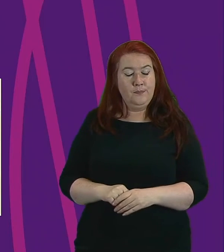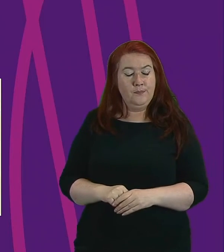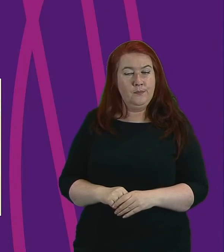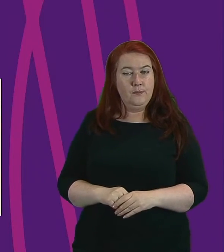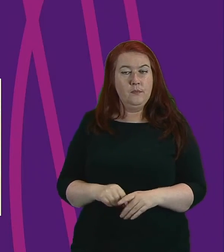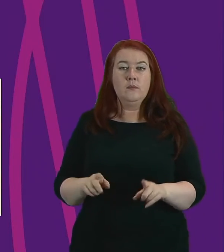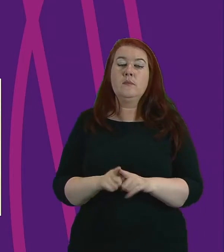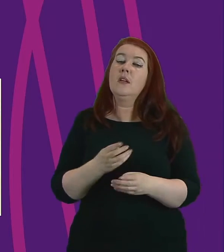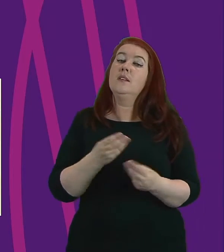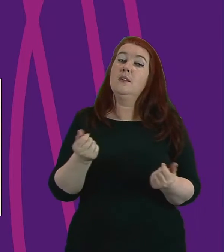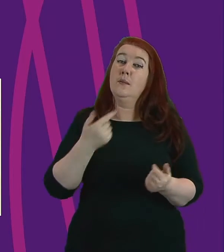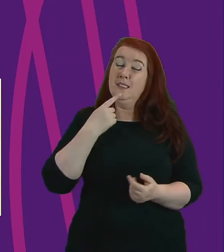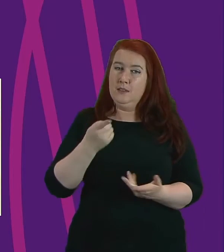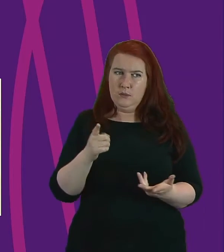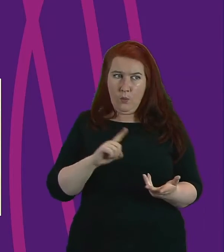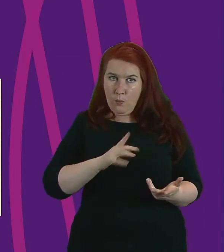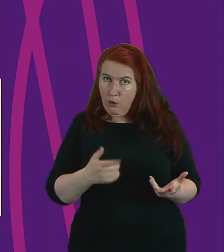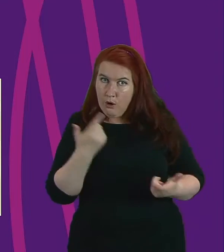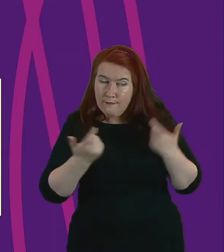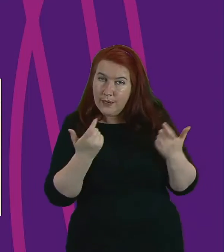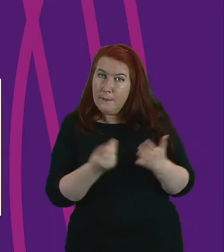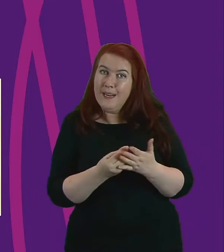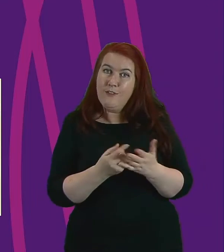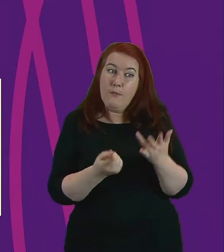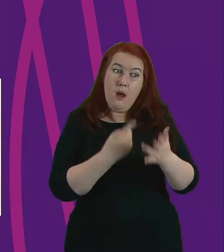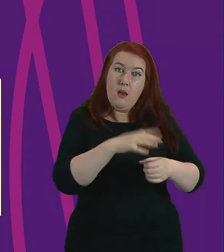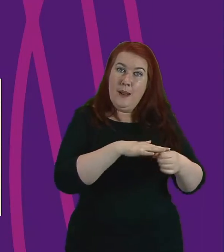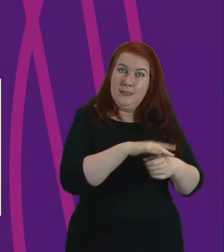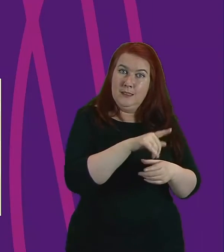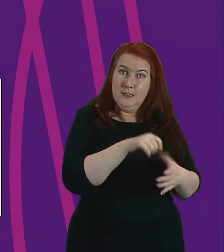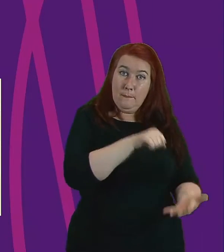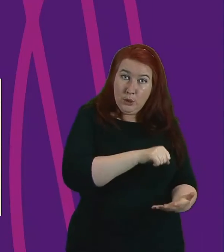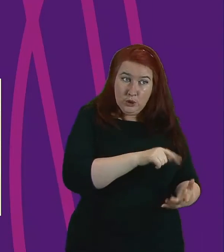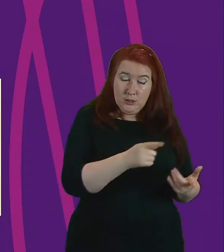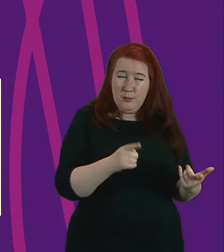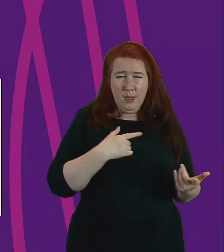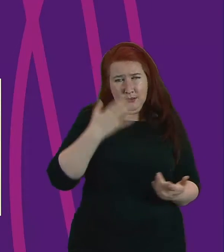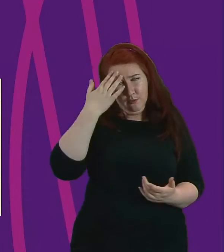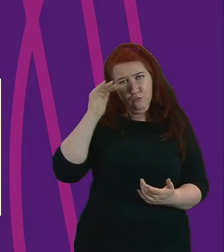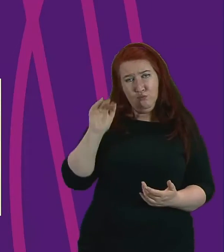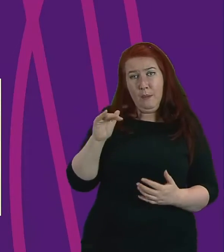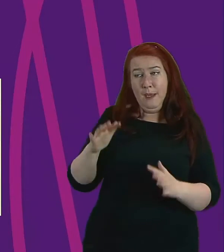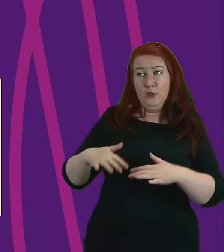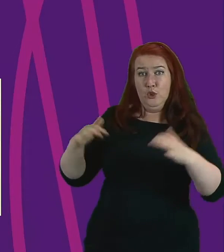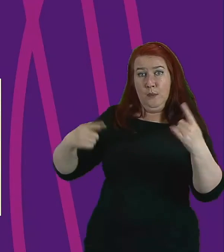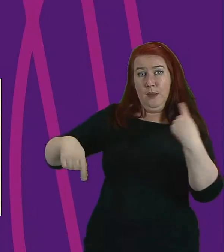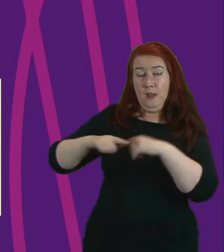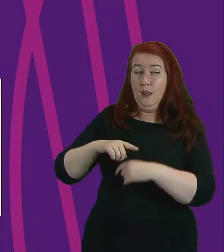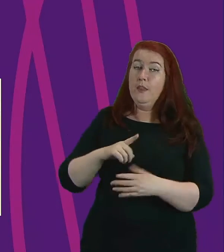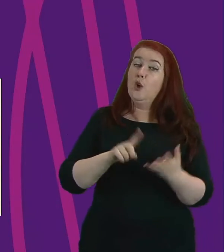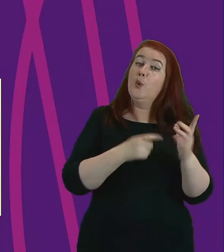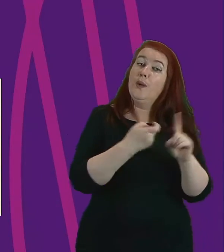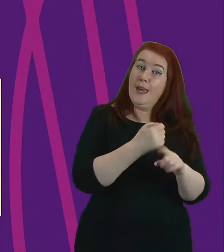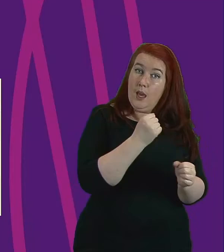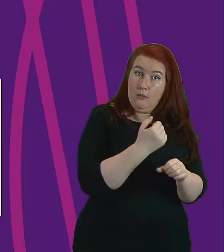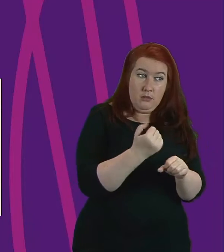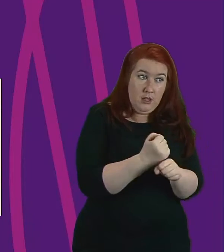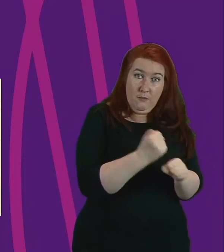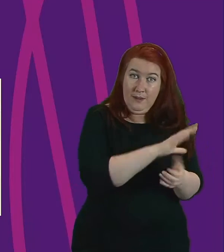called on us to find money from elsewhere in the budget. Now, I would just remind the Chamber that the UK Government funding for the furlough scheme,